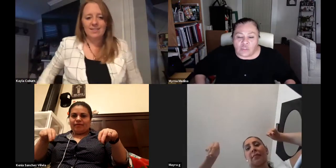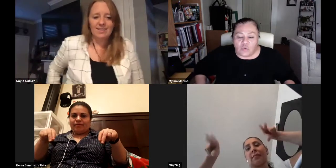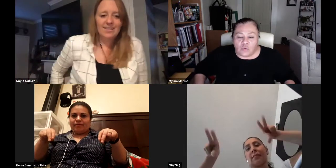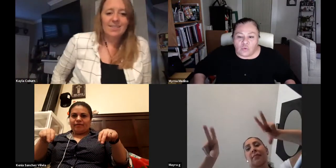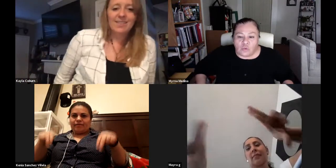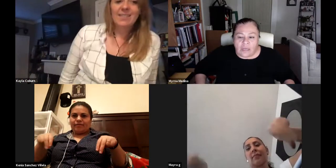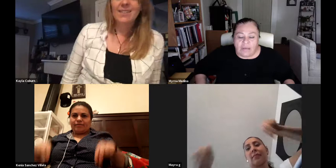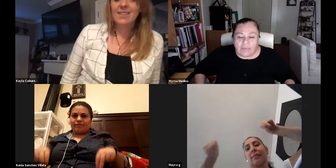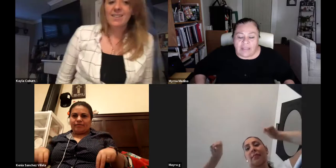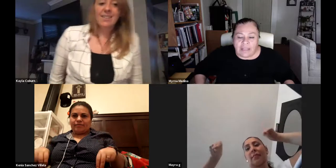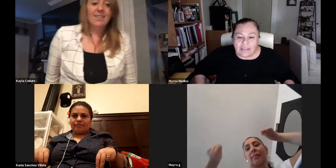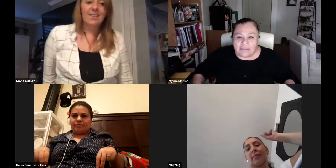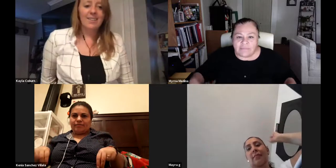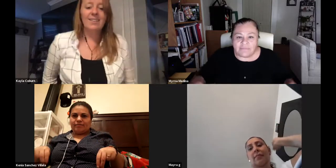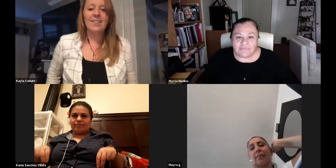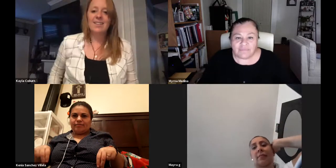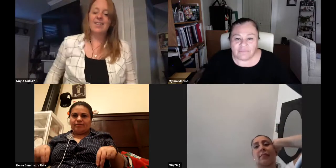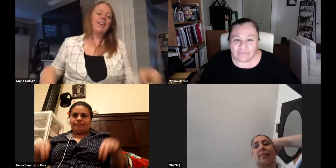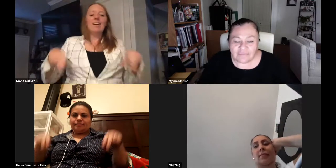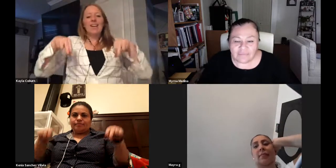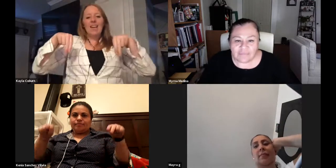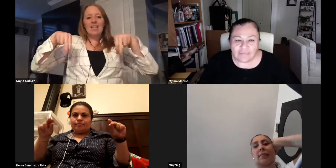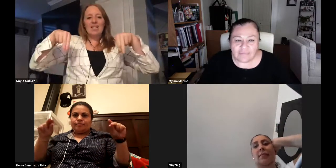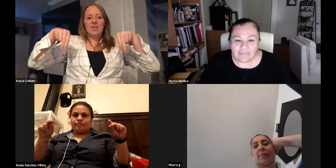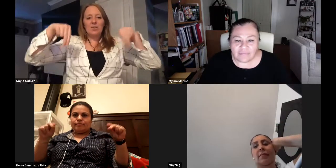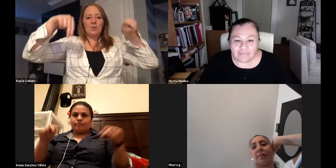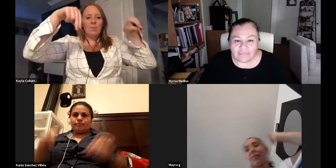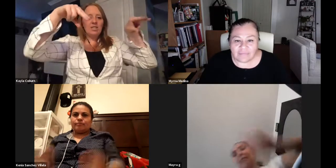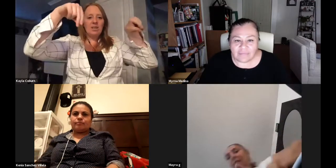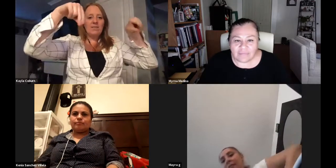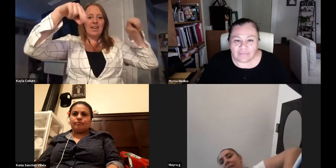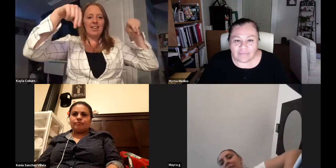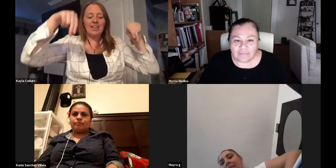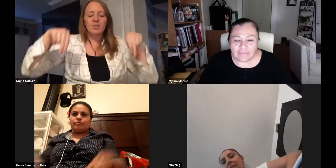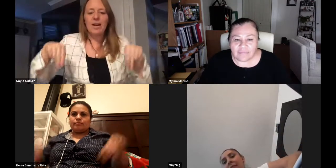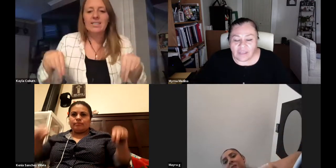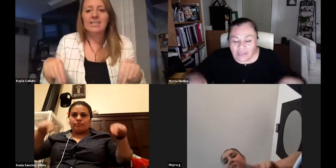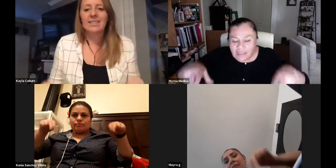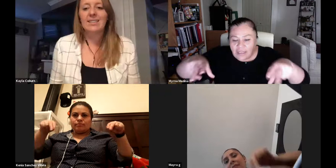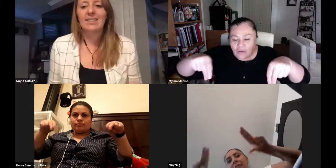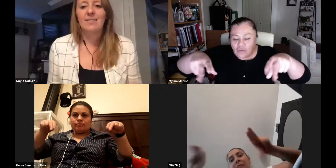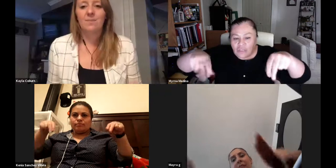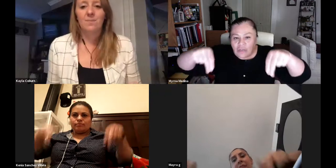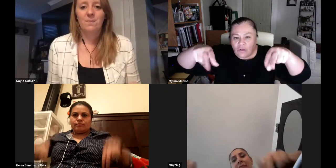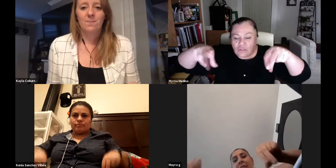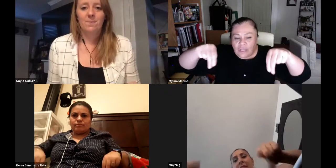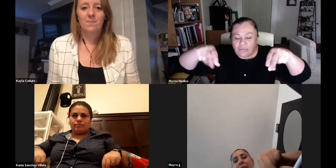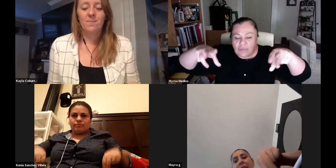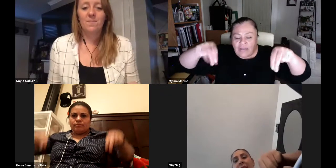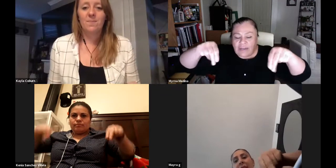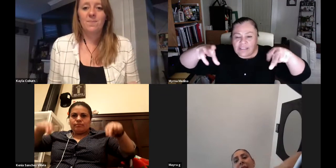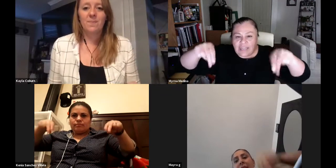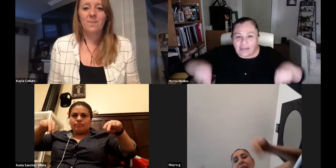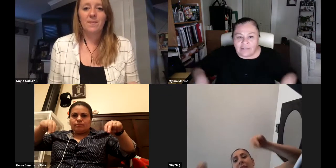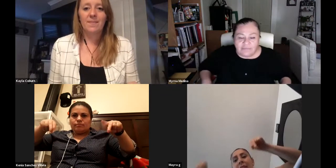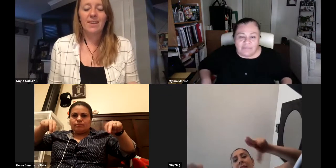de sus caderas. And then you pinch them together twice. Y los